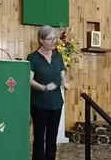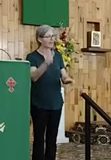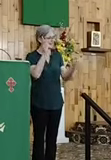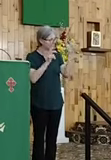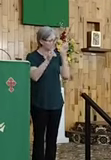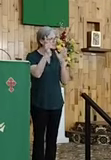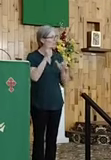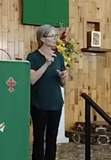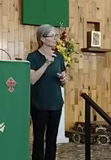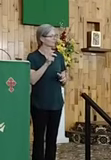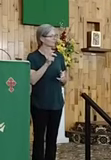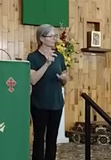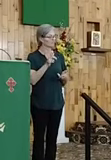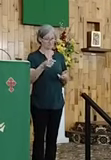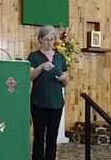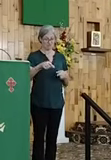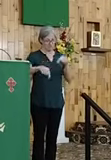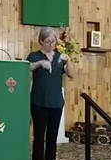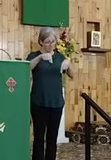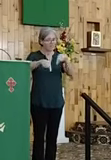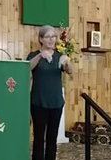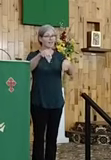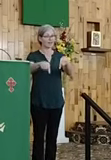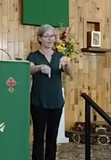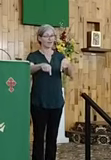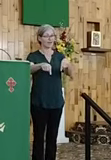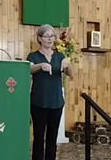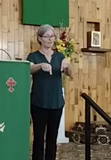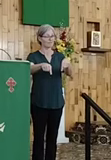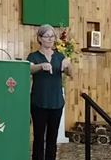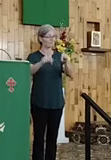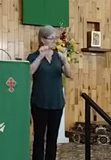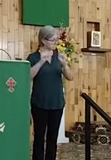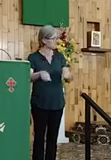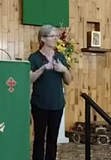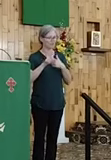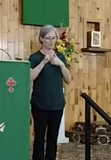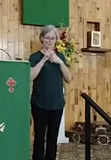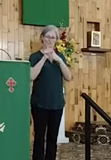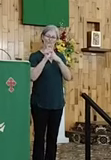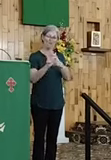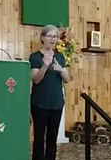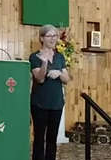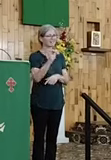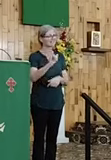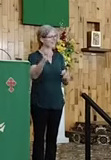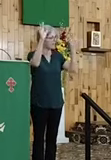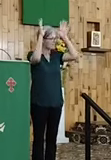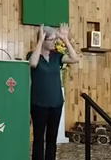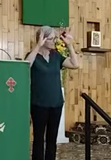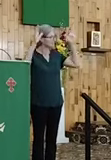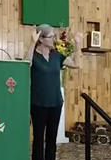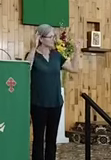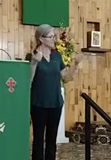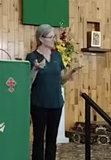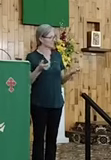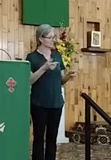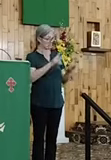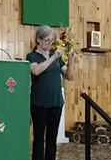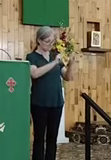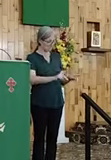cleared. Then will the lame leap like a stag. Then the tongue of the